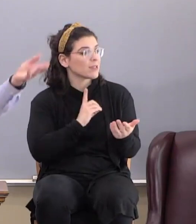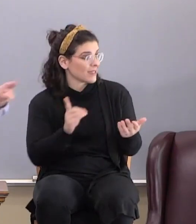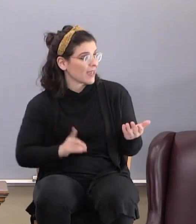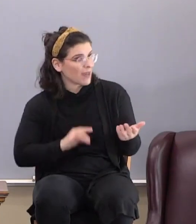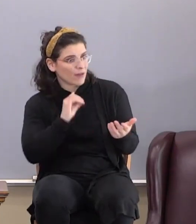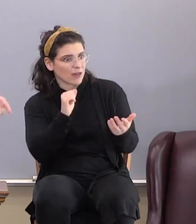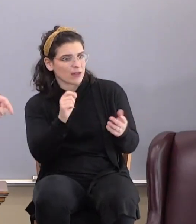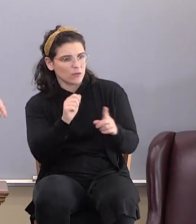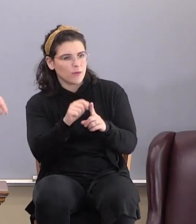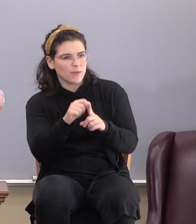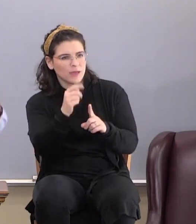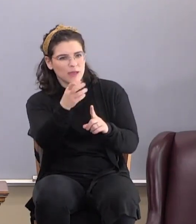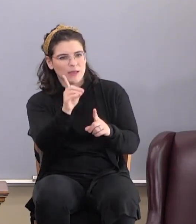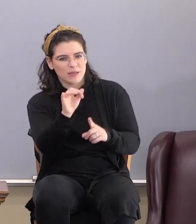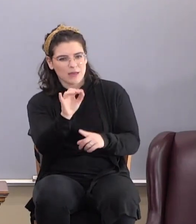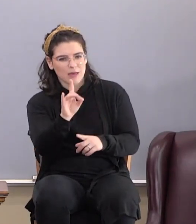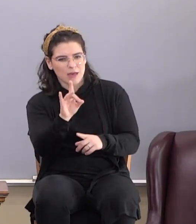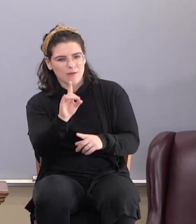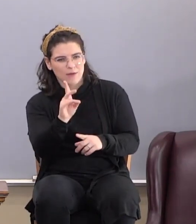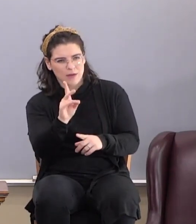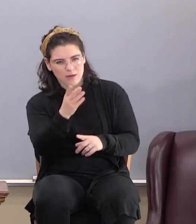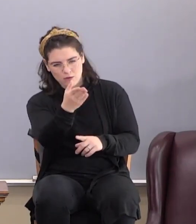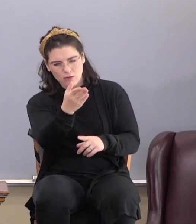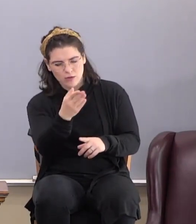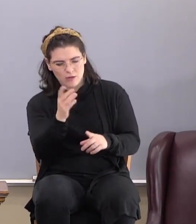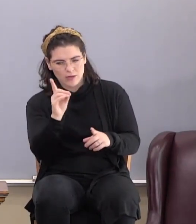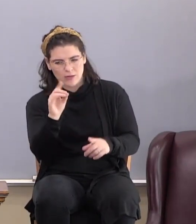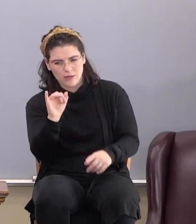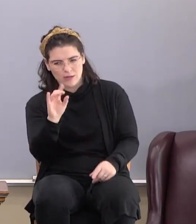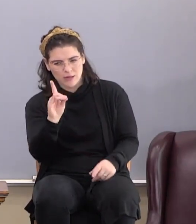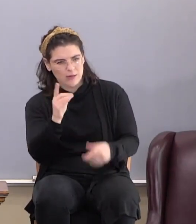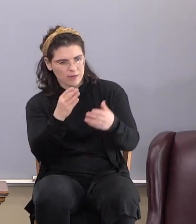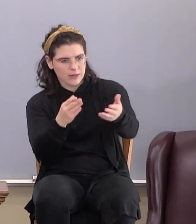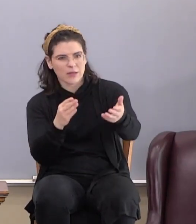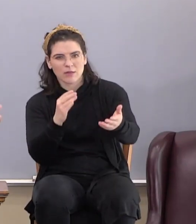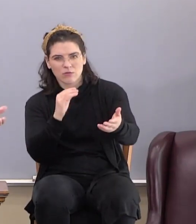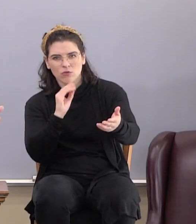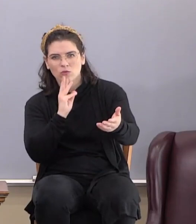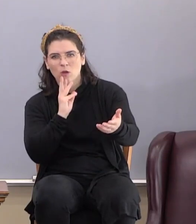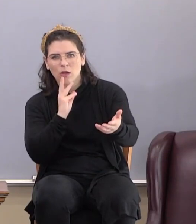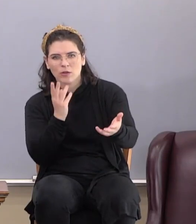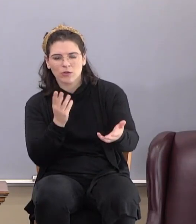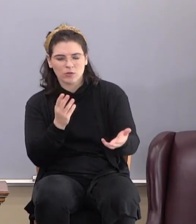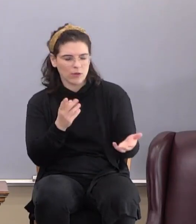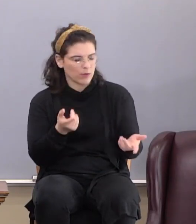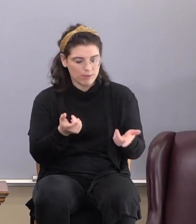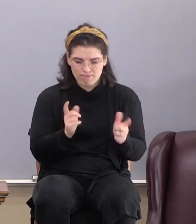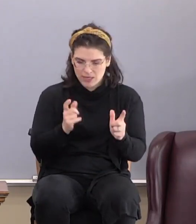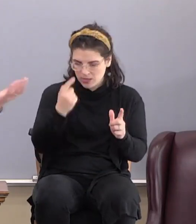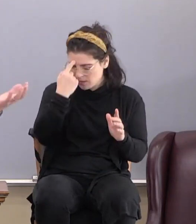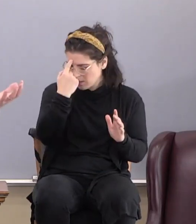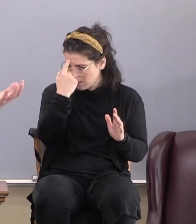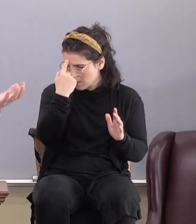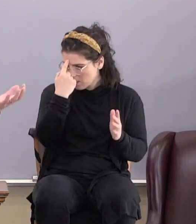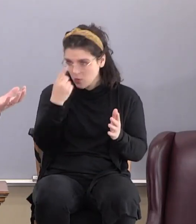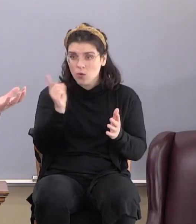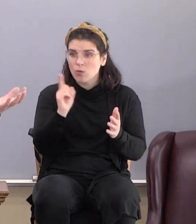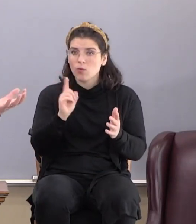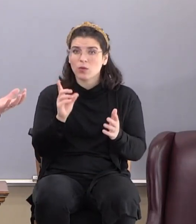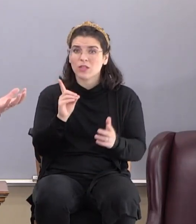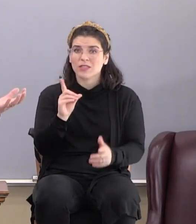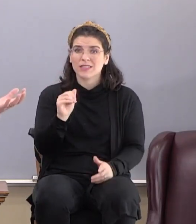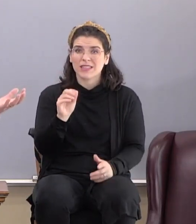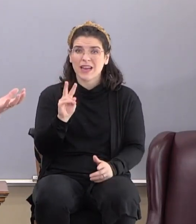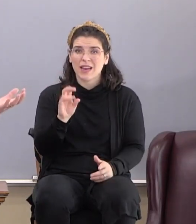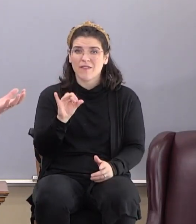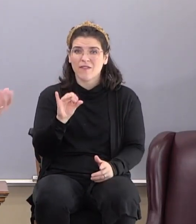I'm picking on you only because you're over here. Where David is, there is water. So I would immediately think, where's